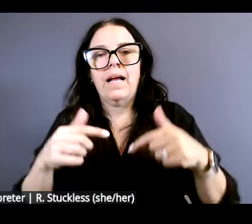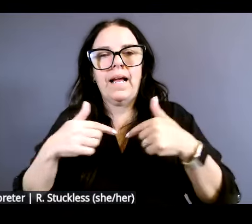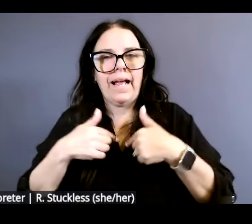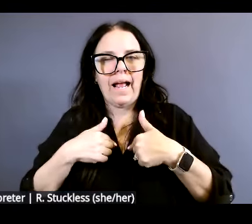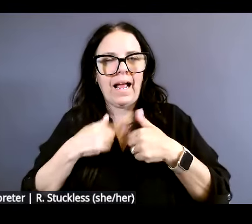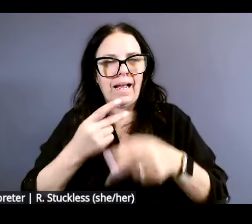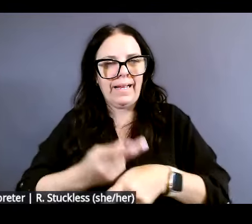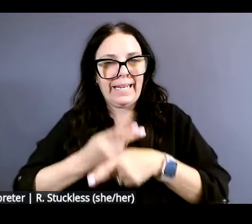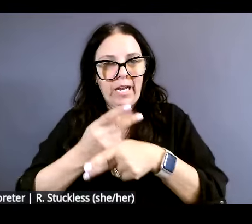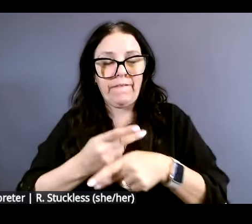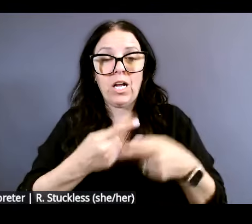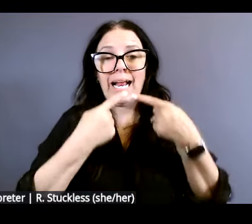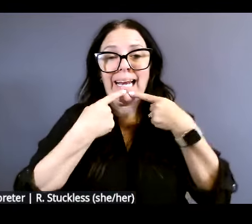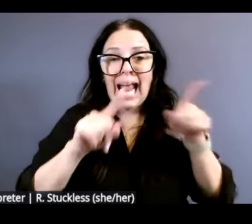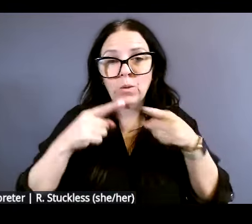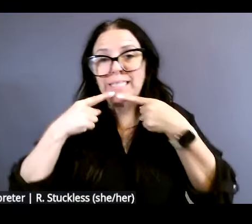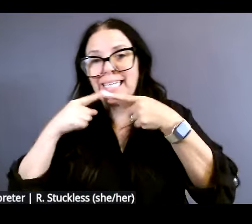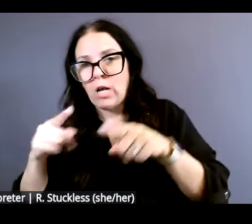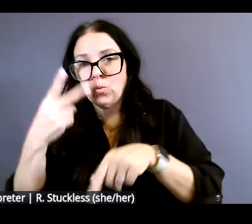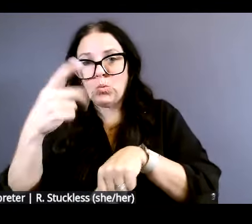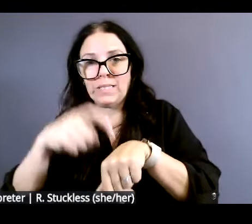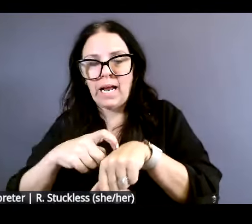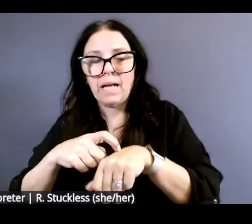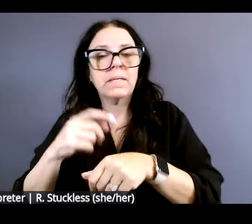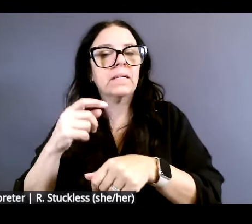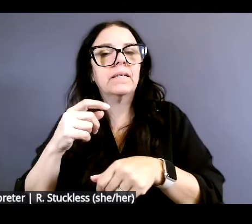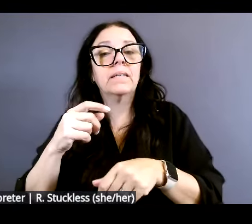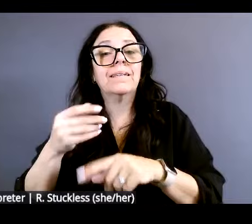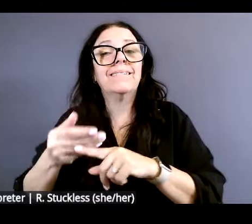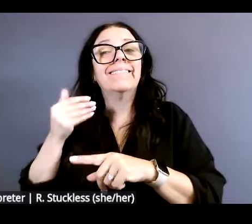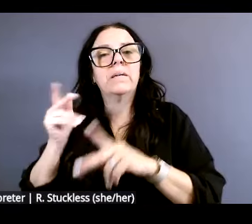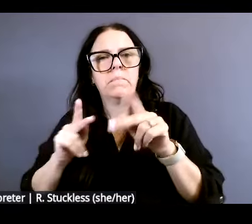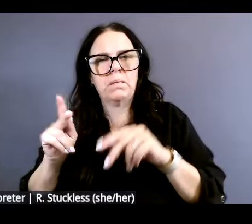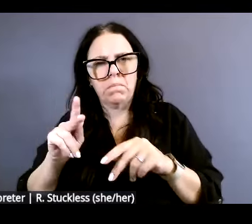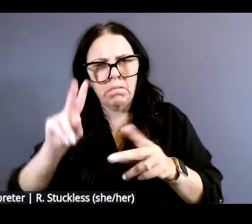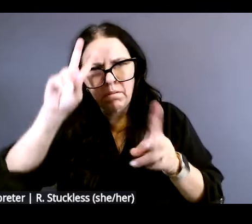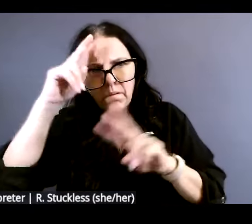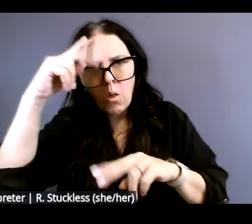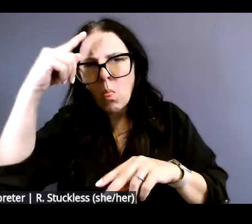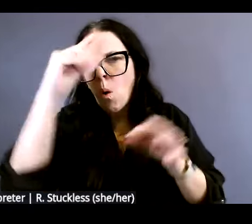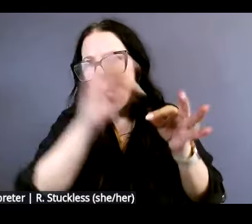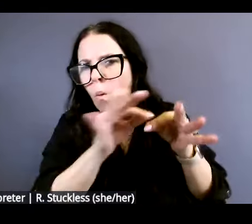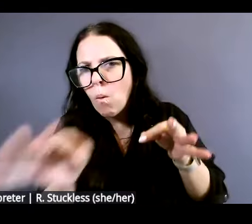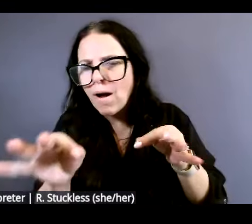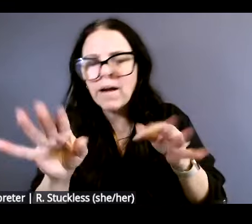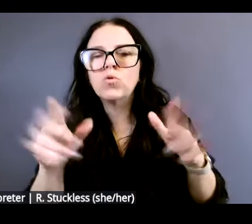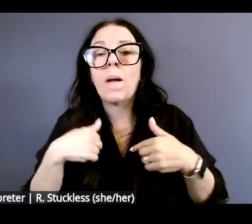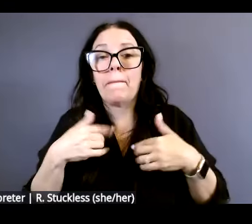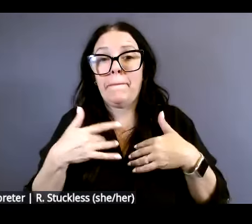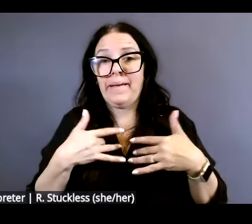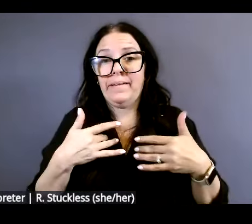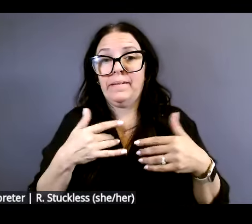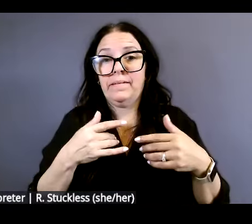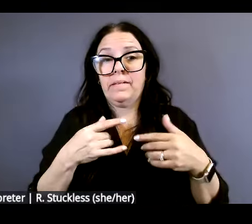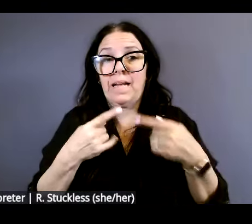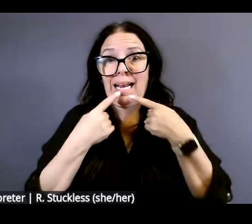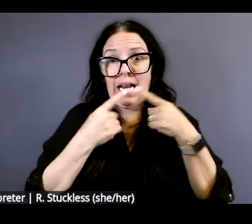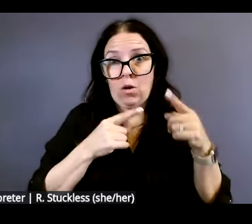because people have in the past not shown up thinking that the meeting got changed. So we tend to wait for